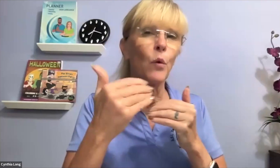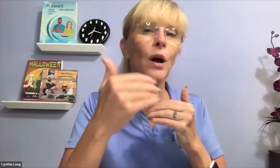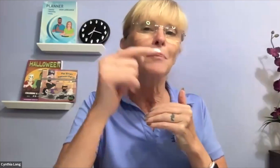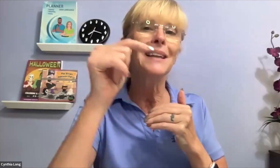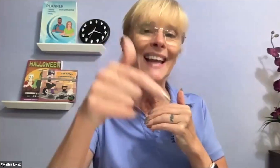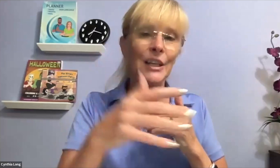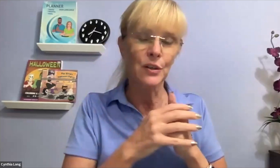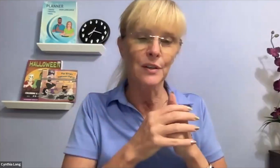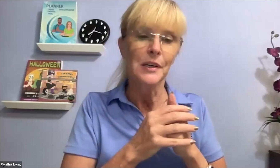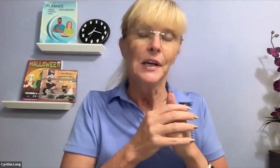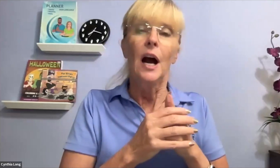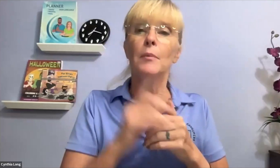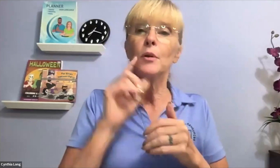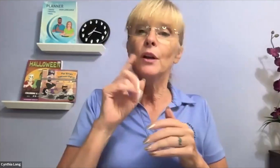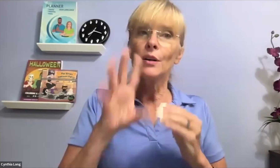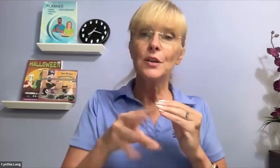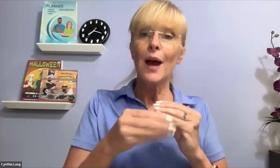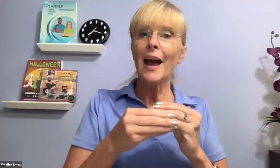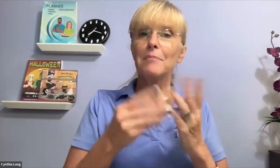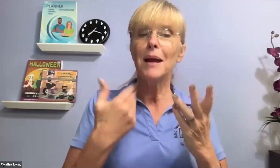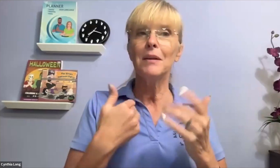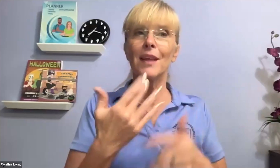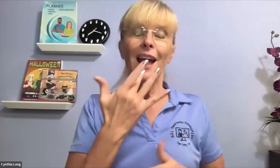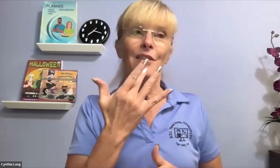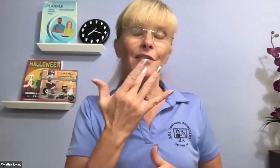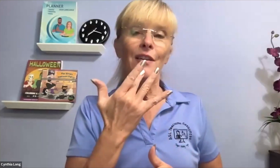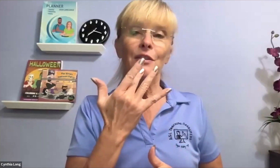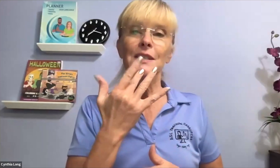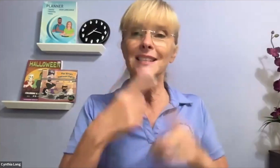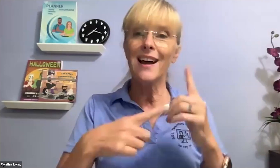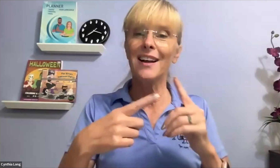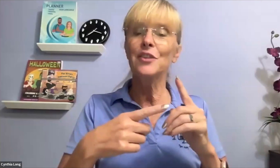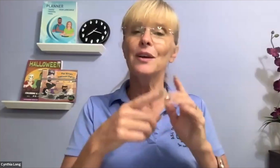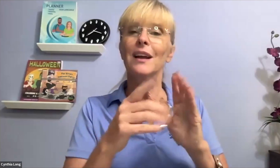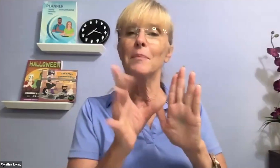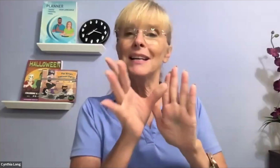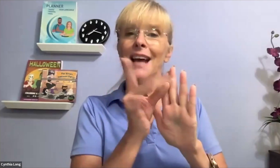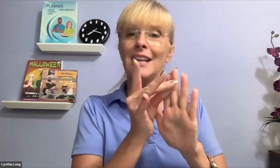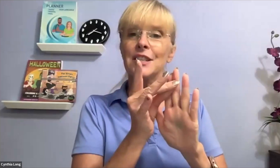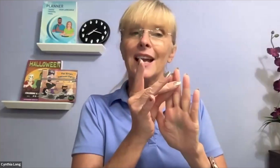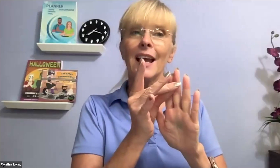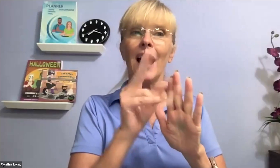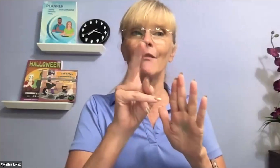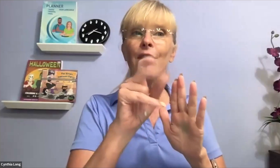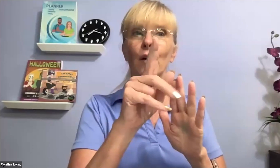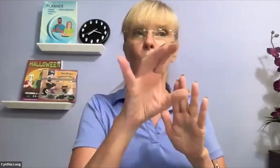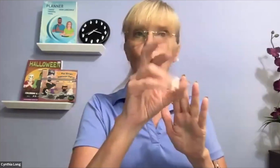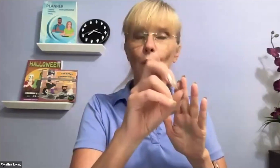will come later. You can also add, maybe if they have a favorite sign, you can attach that, like have Velcro